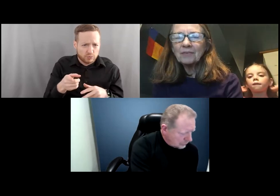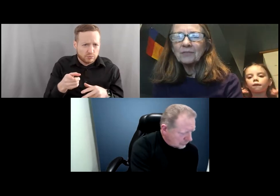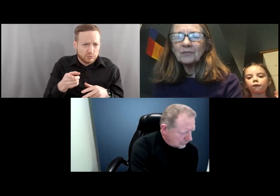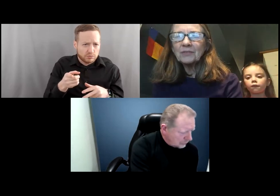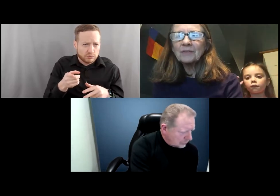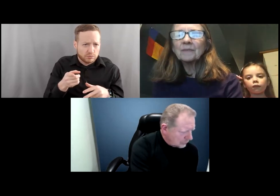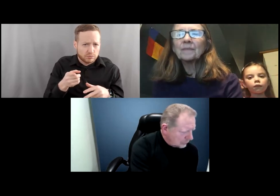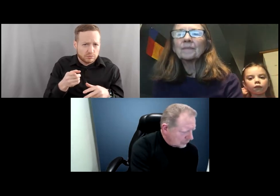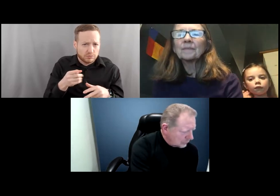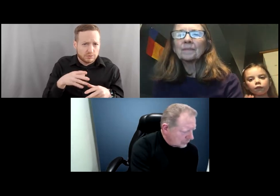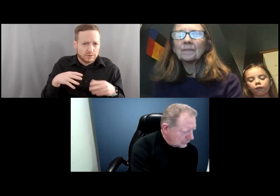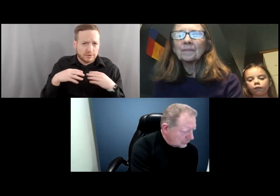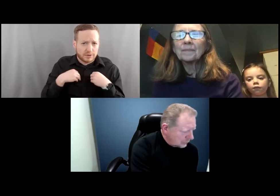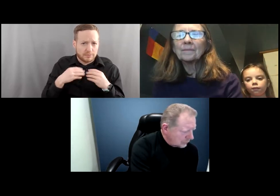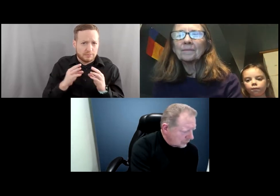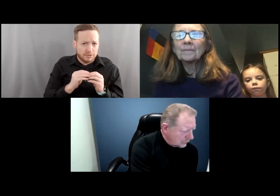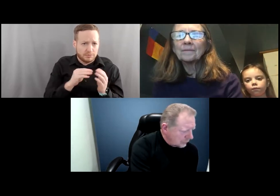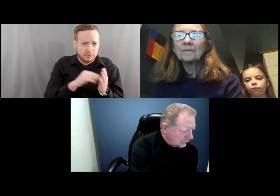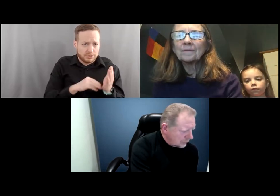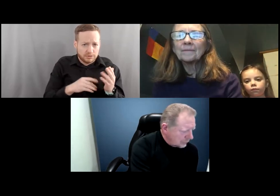Carolyn already voted